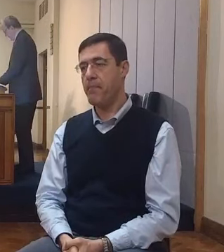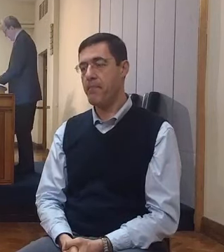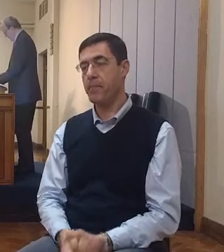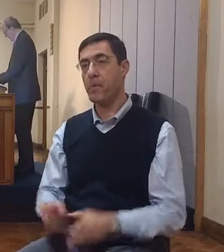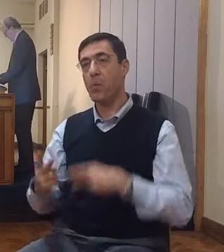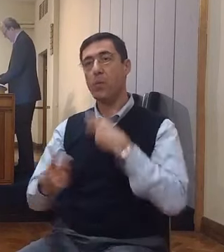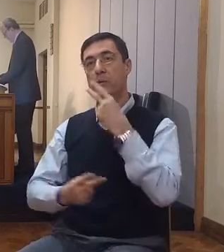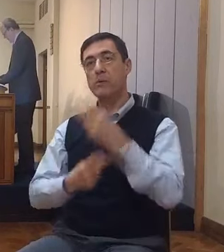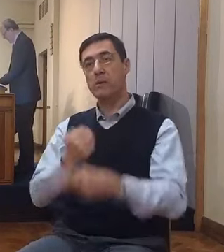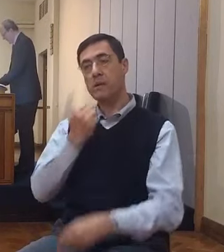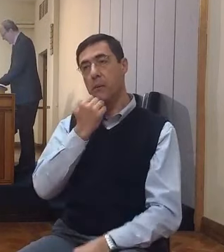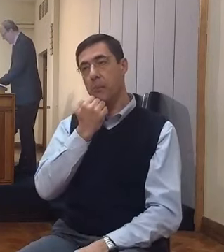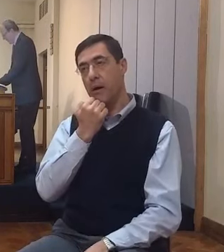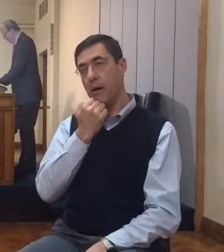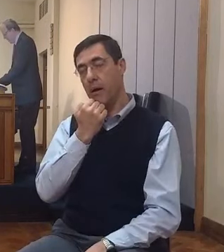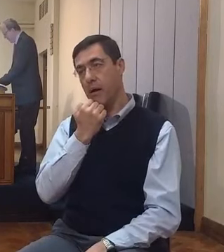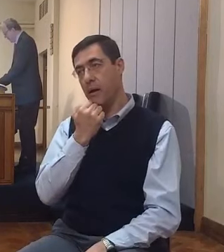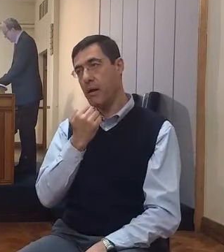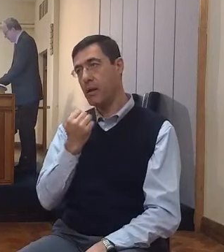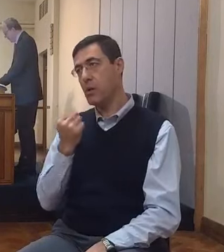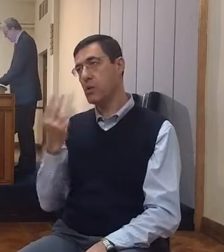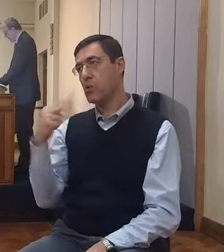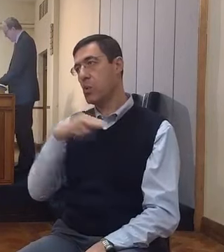Let's sing together the hymn number